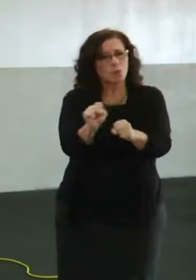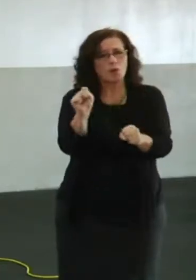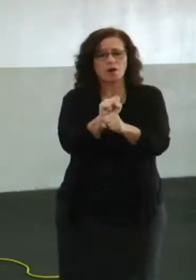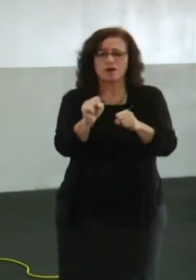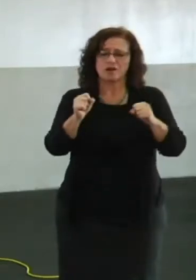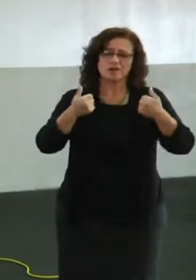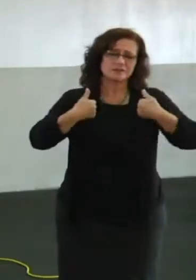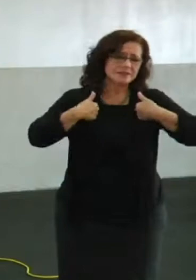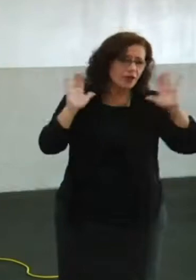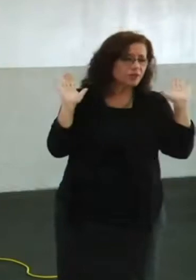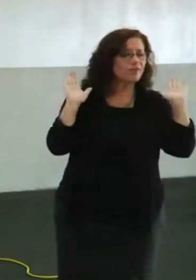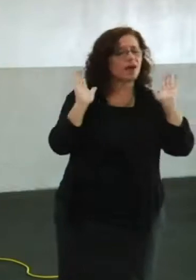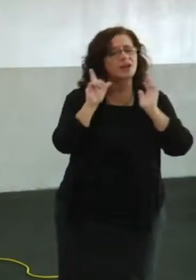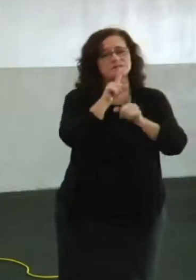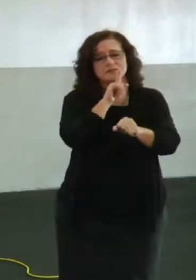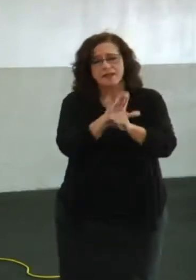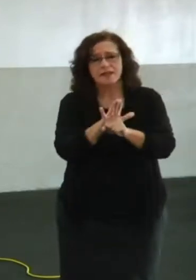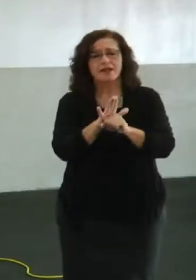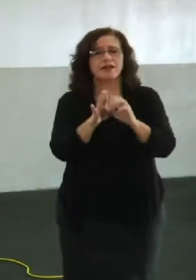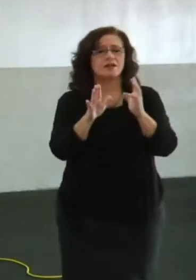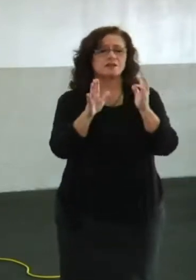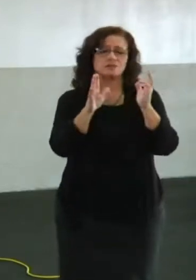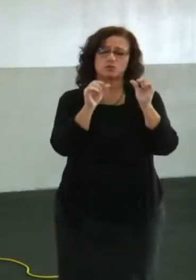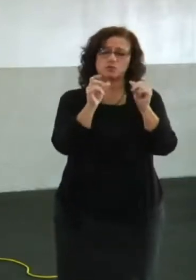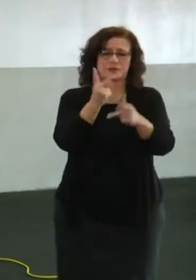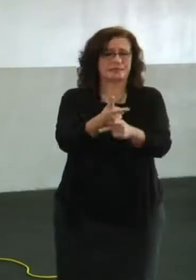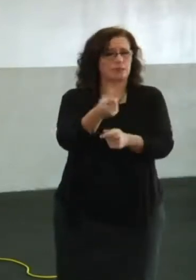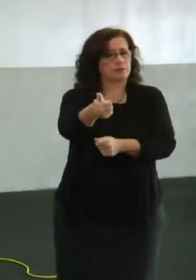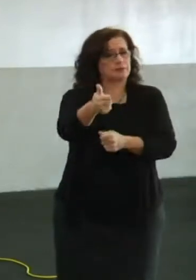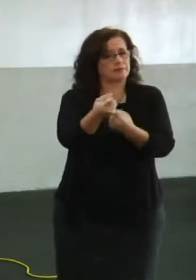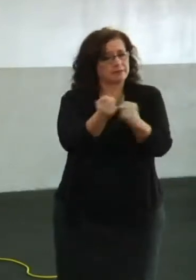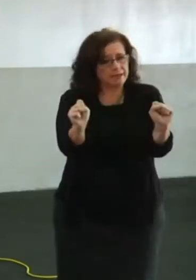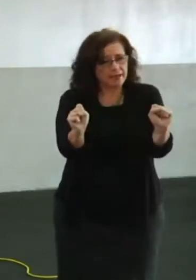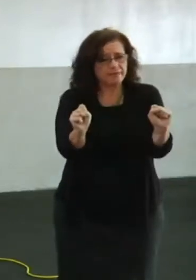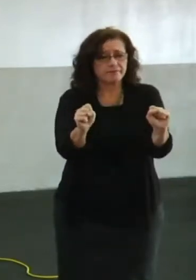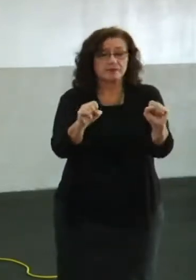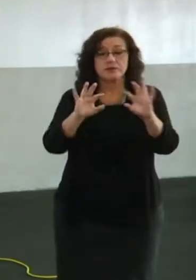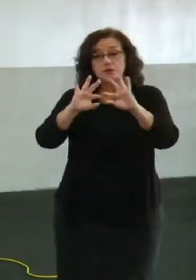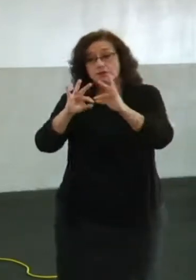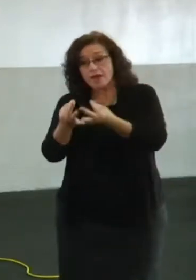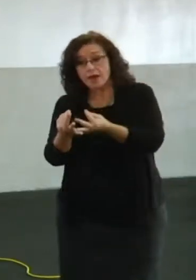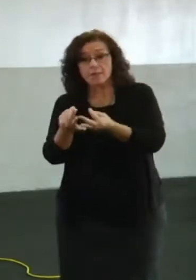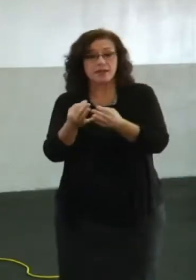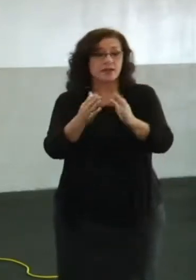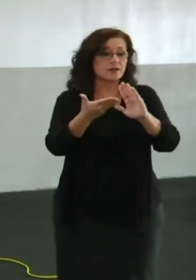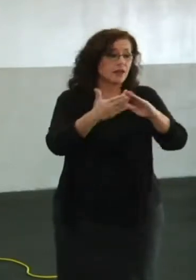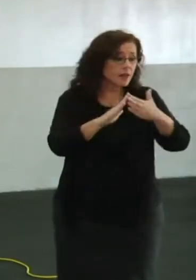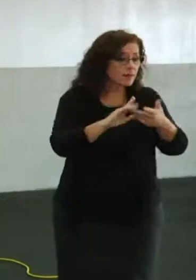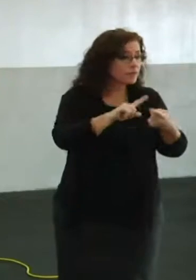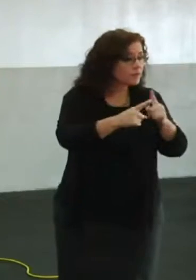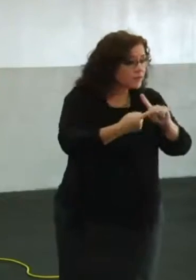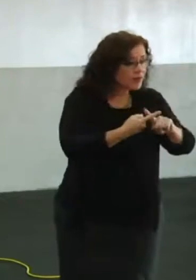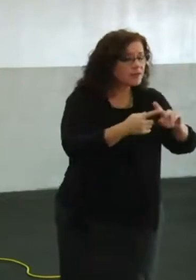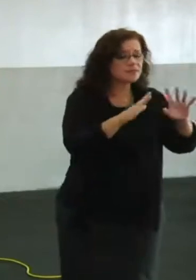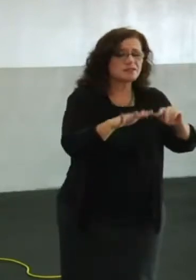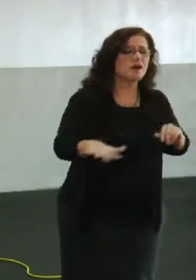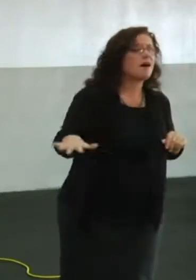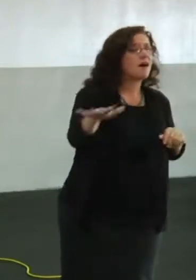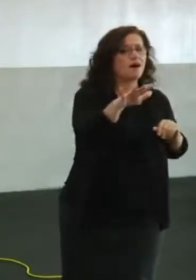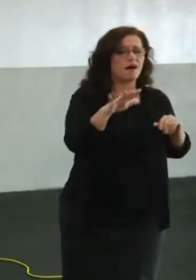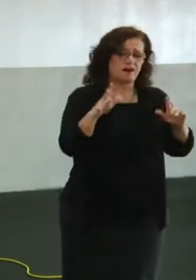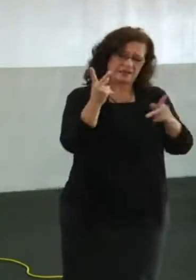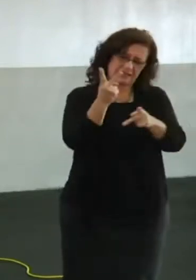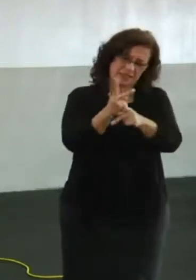your sacrifice, your dedication to keep yourself, your family members, your neighbors, your colleagues out in the businesses,